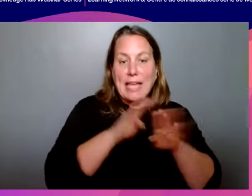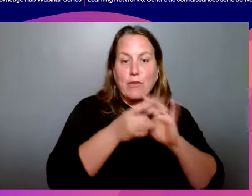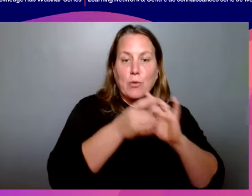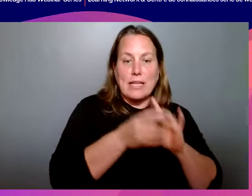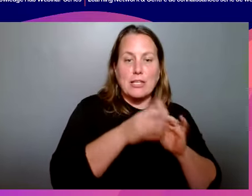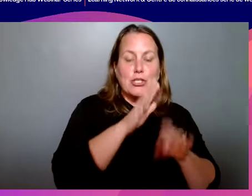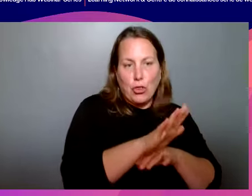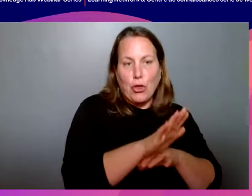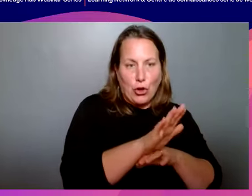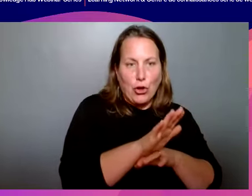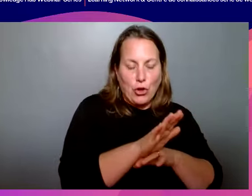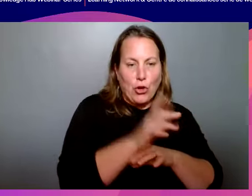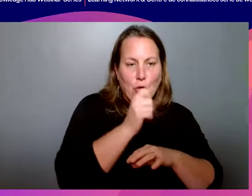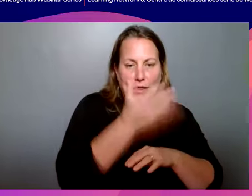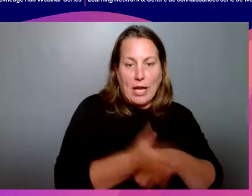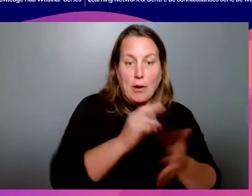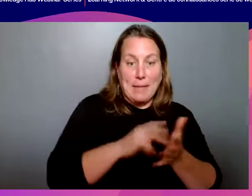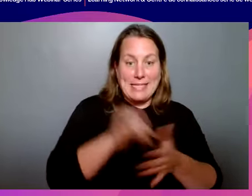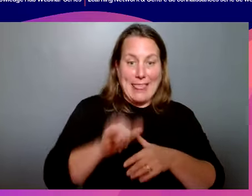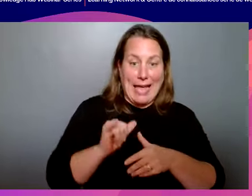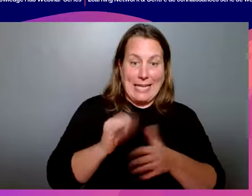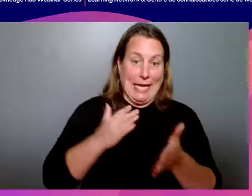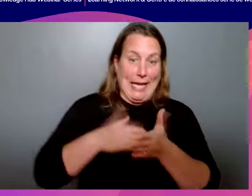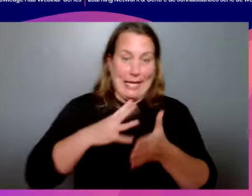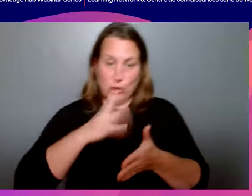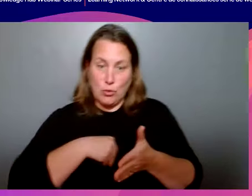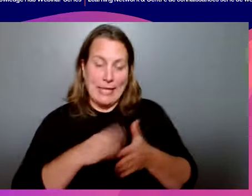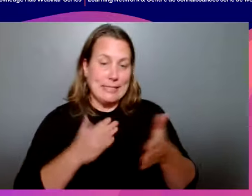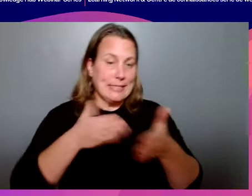and transphobia and other forms of